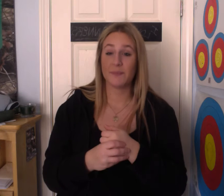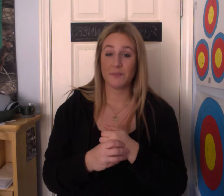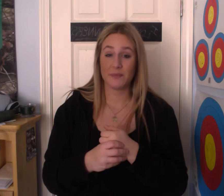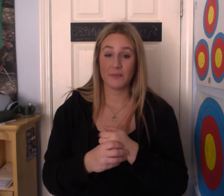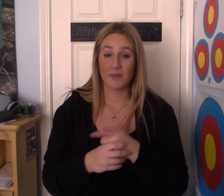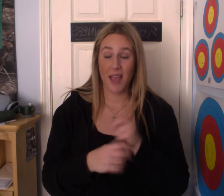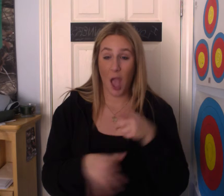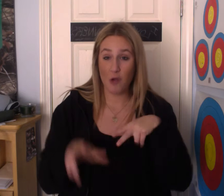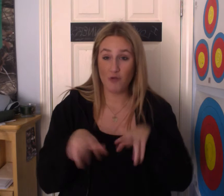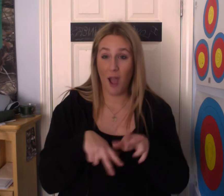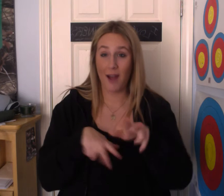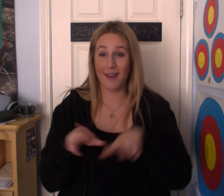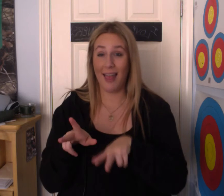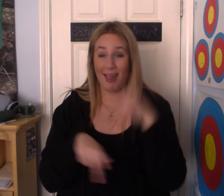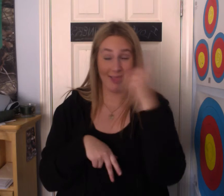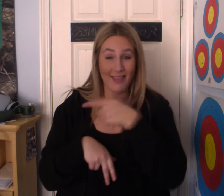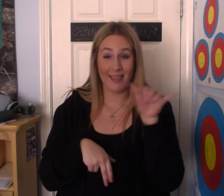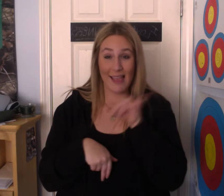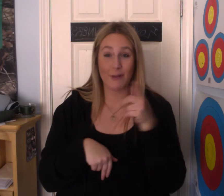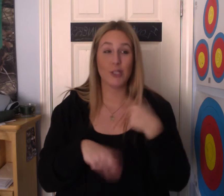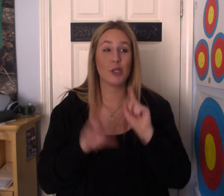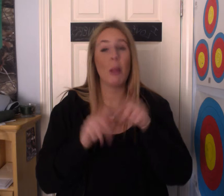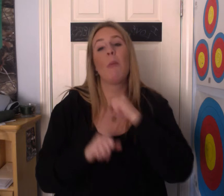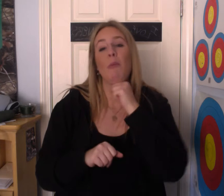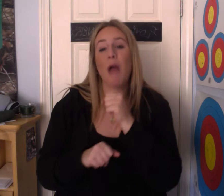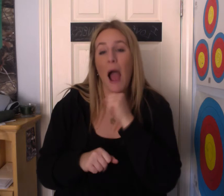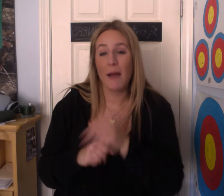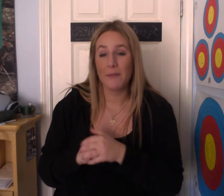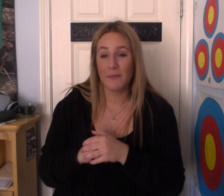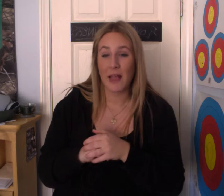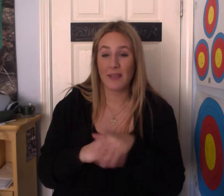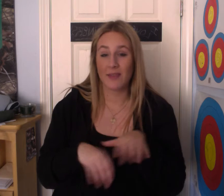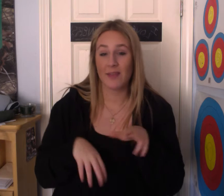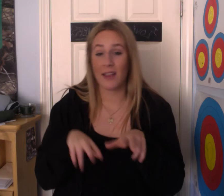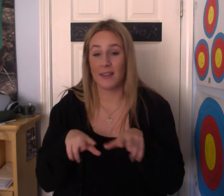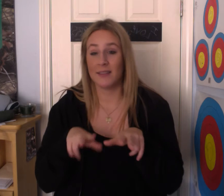walked in looking like I was going to the prom, and they shuffle me into a studio and